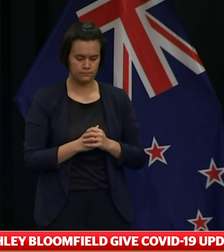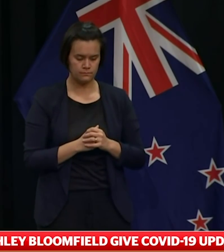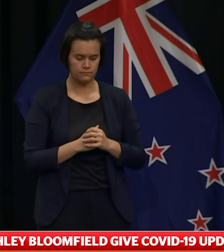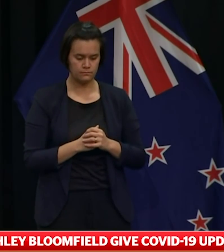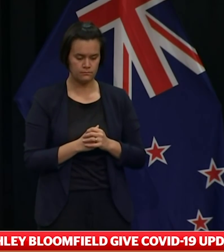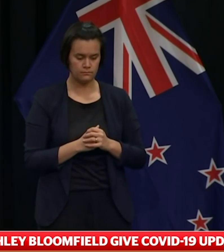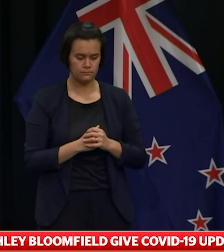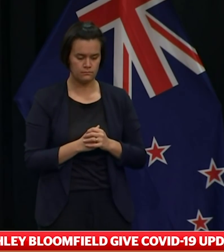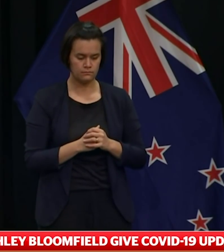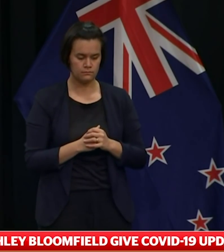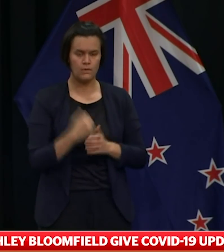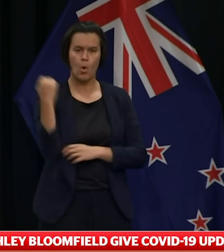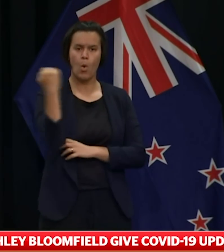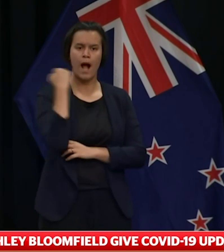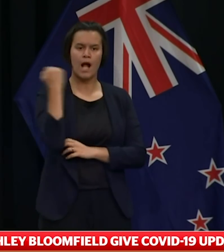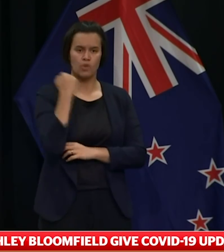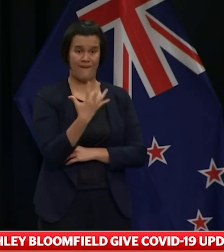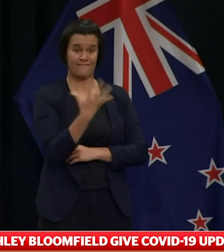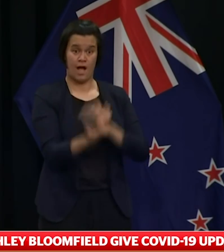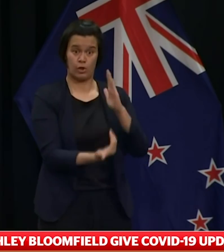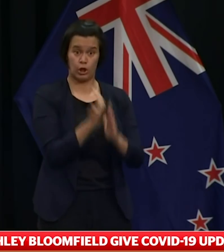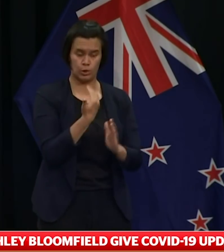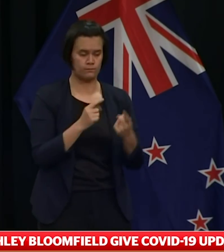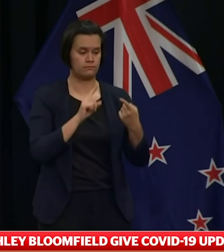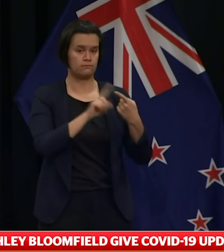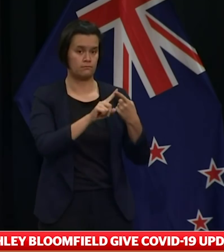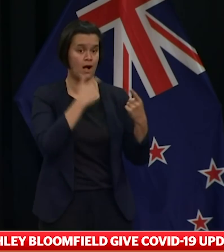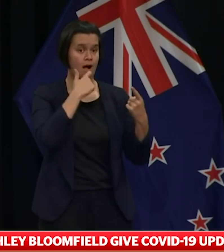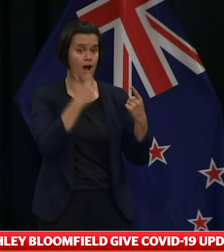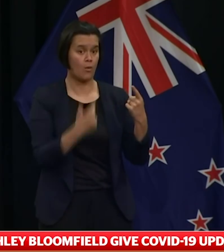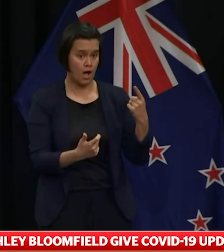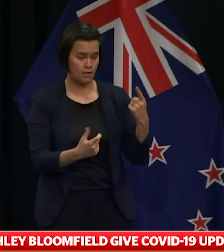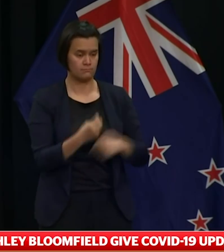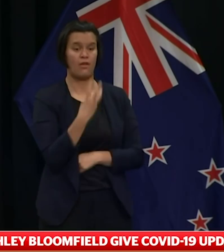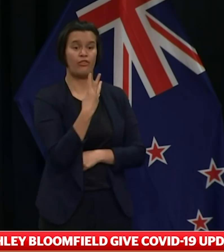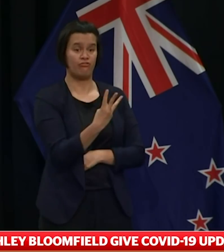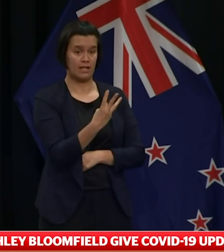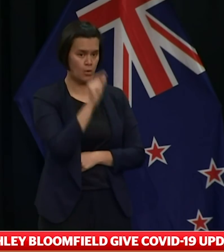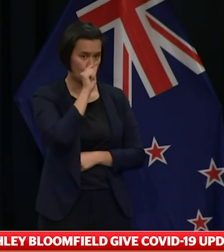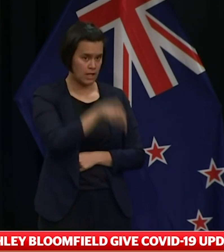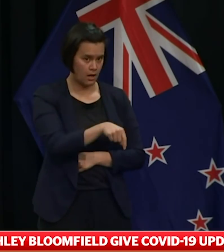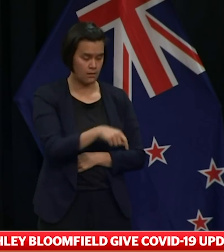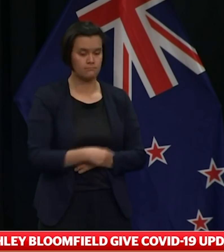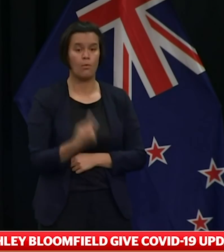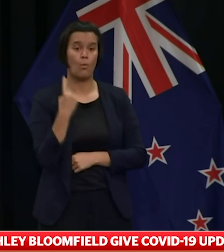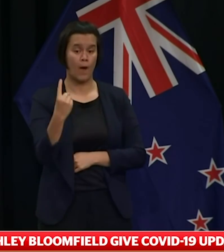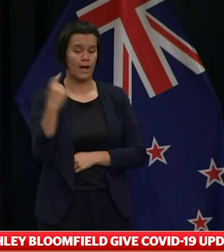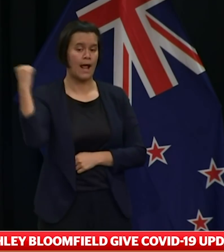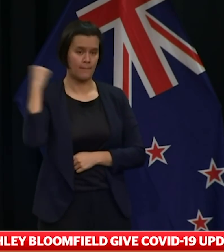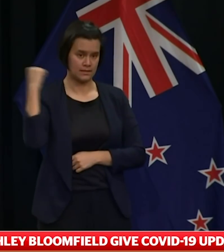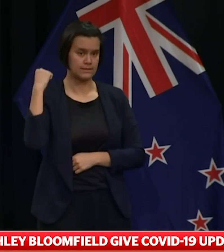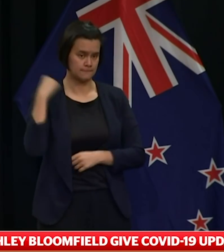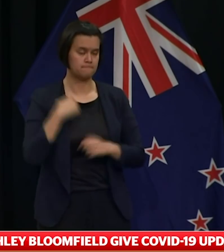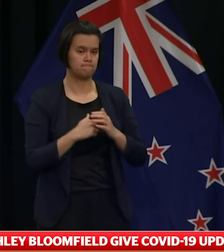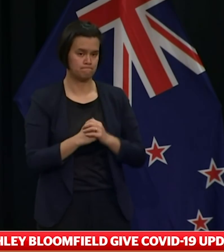Of the 5 new cases in Waikato today, 1 is in Ngaruawahia, 2 are in Otarahanga, while 1 is in Hamilton. There is a